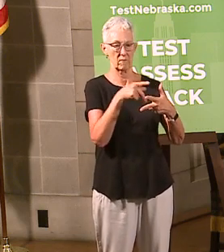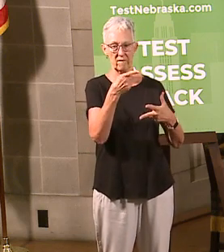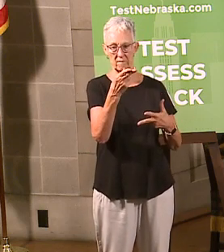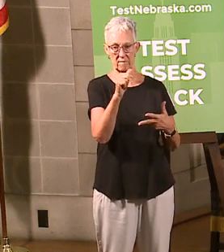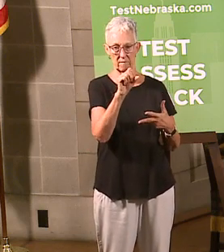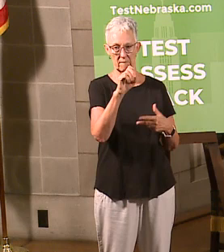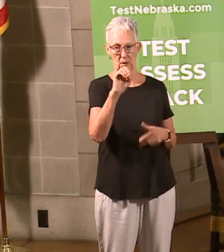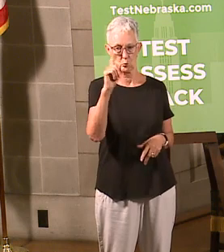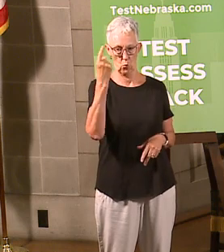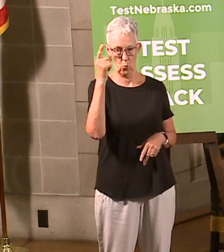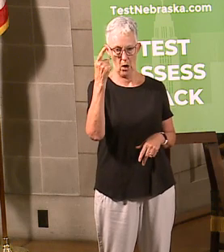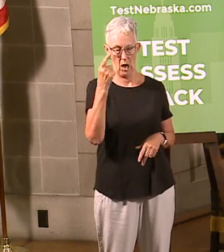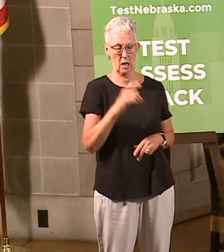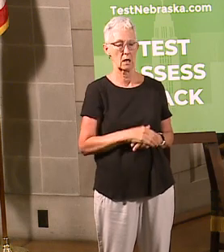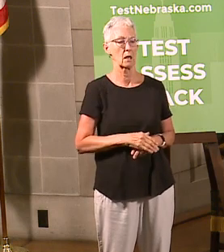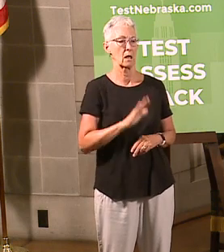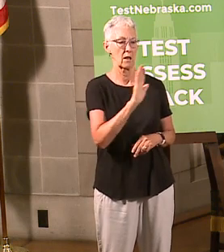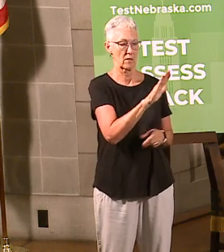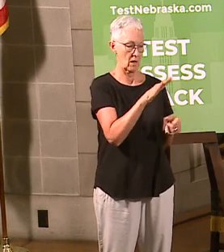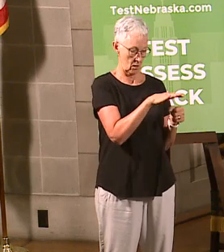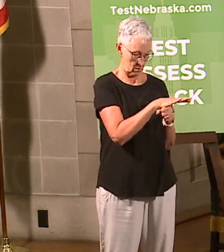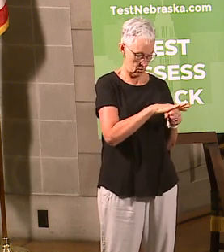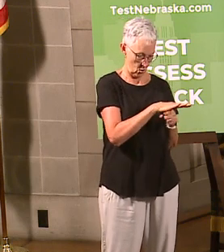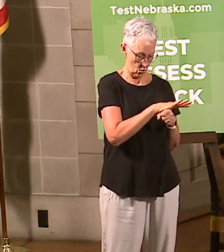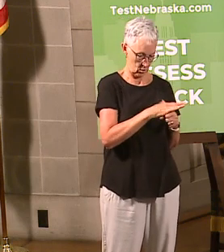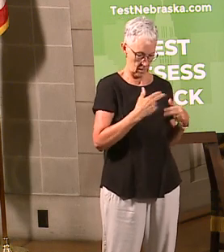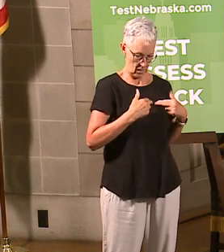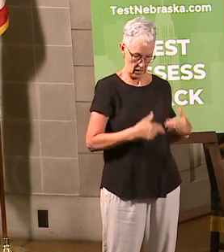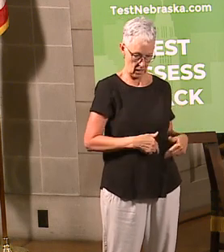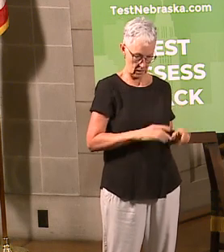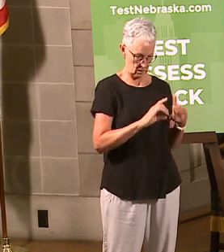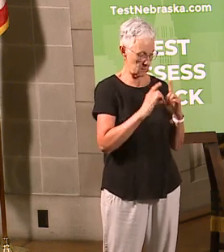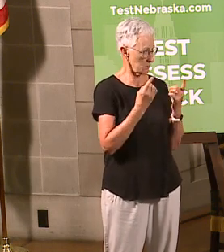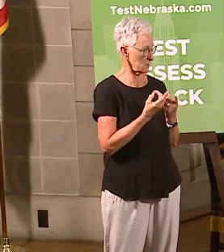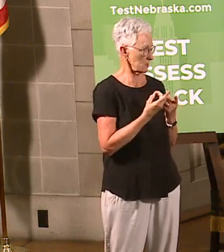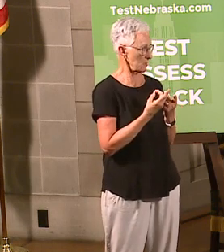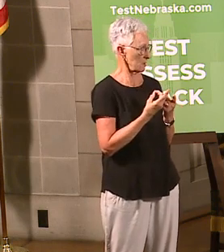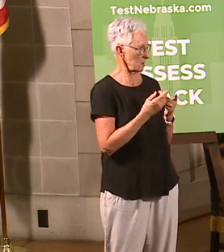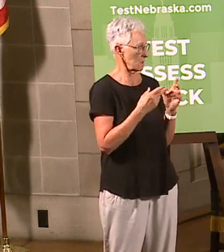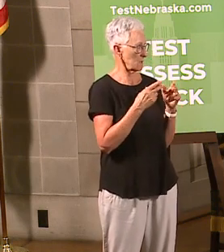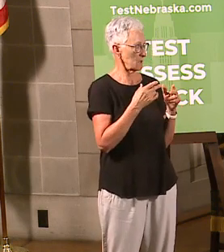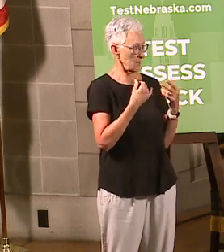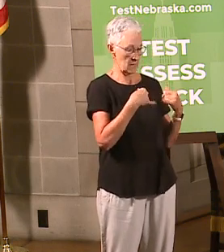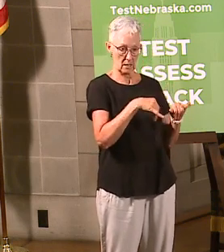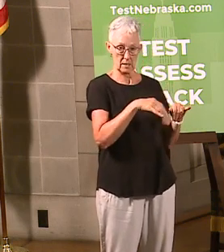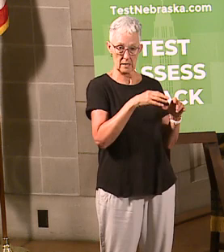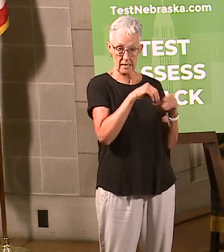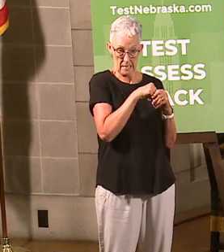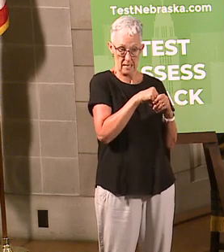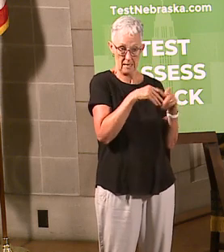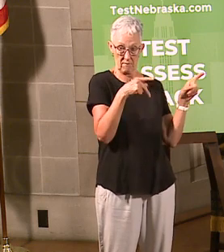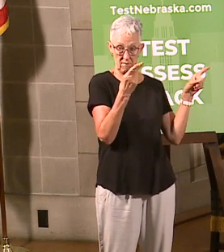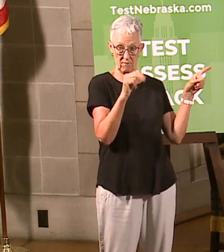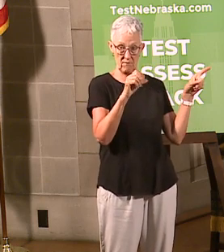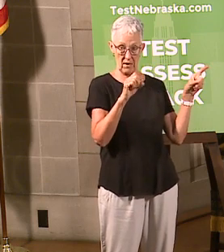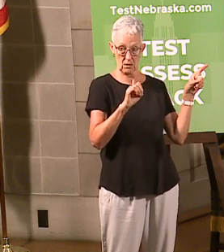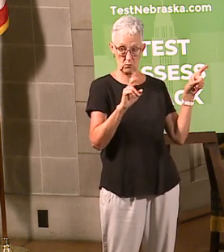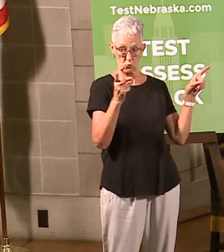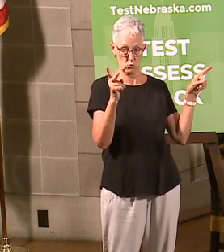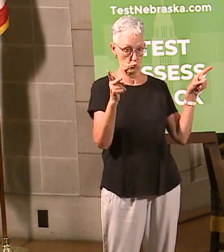health district is currently under DHM, or directed health measure, for phase 2, so pretty much everything in the